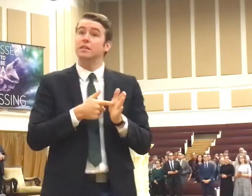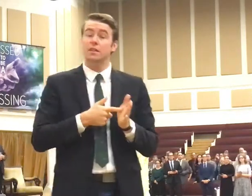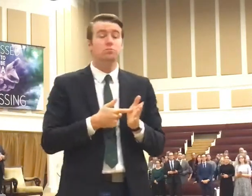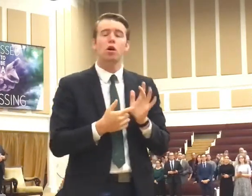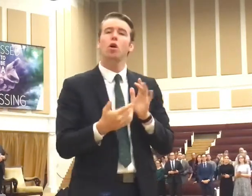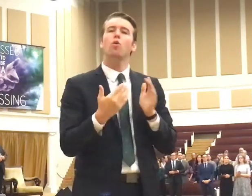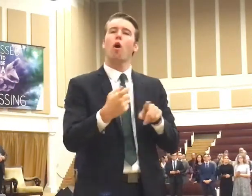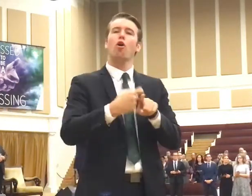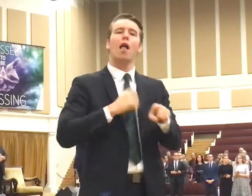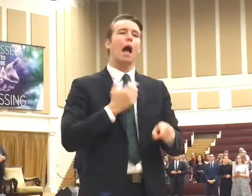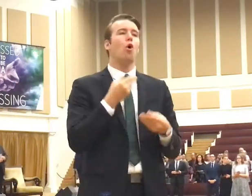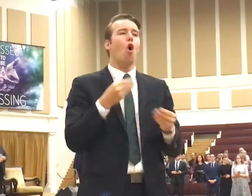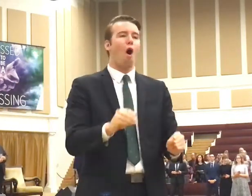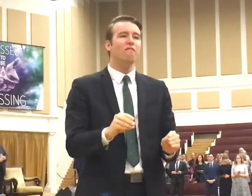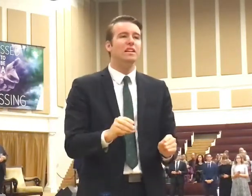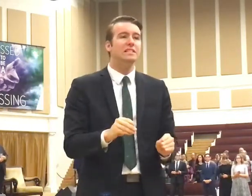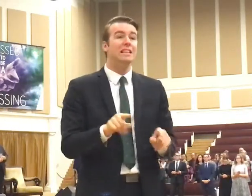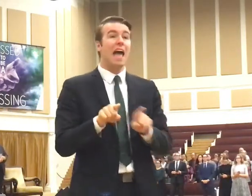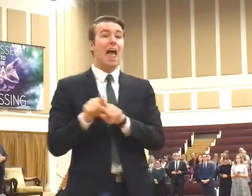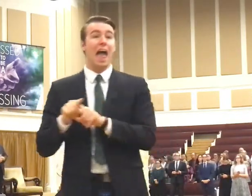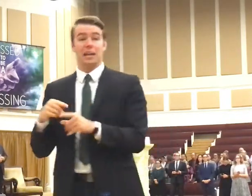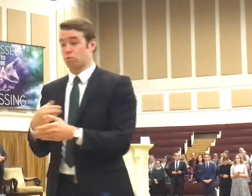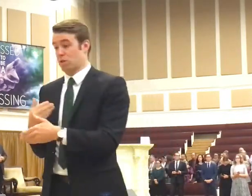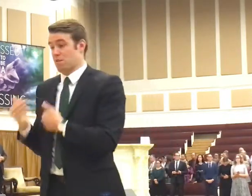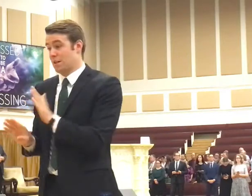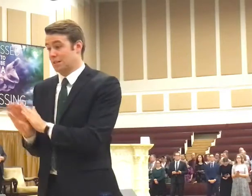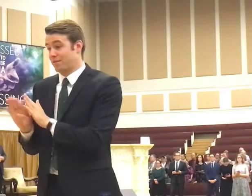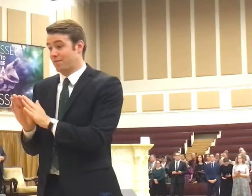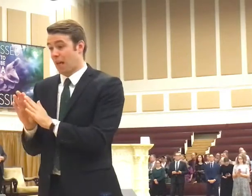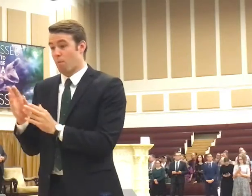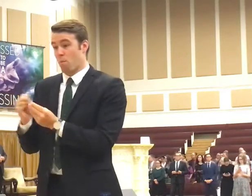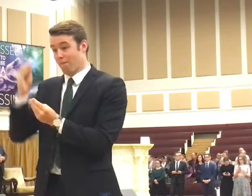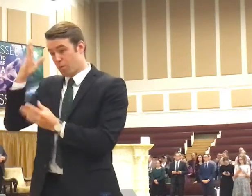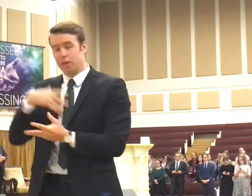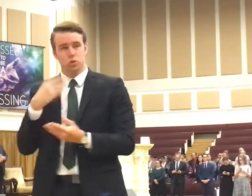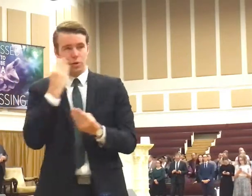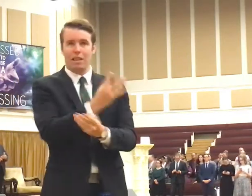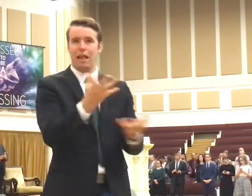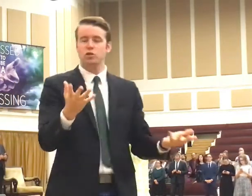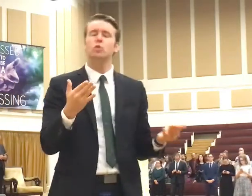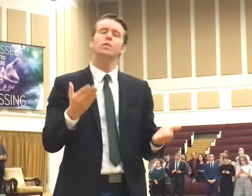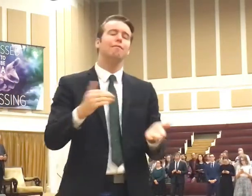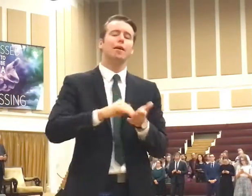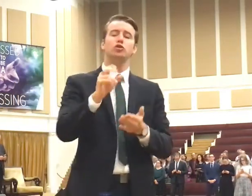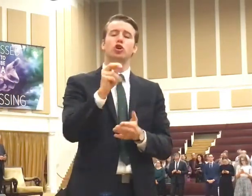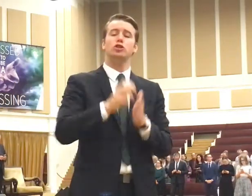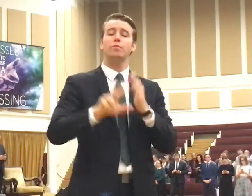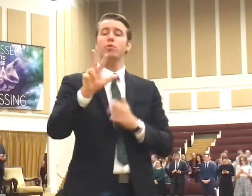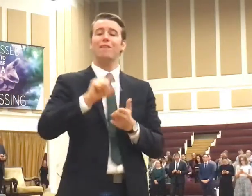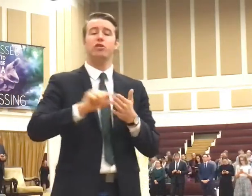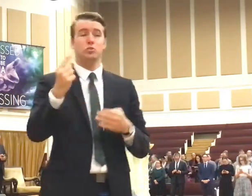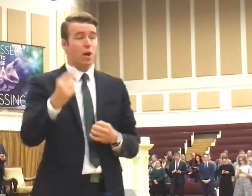you can call the office, and as those things develop, we will let you know. John chapter 3 and verse